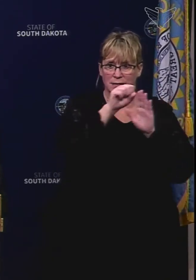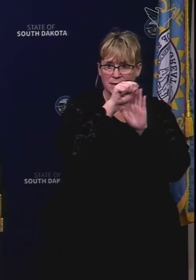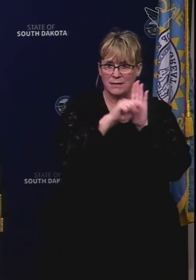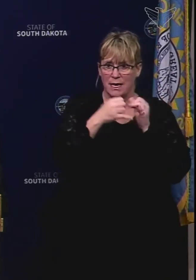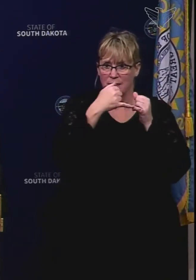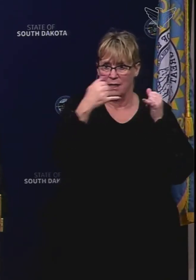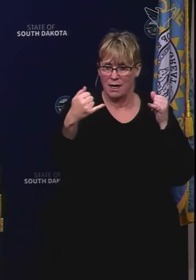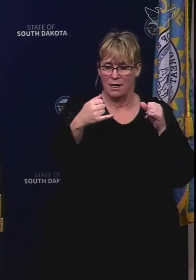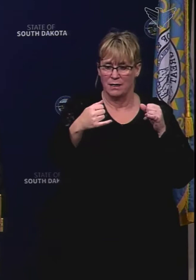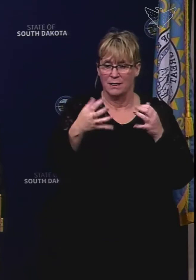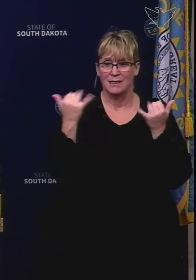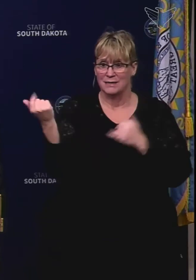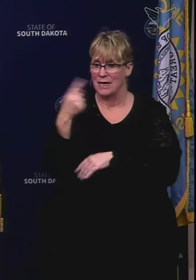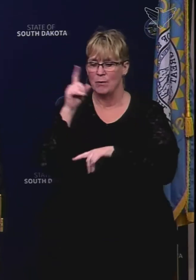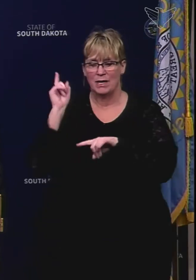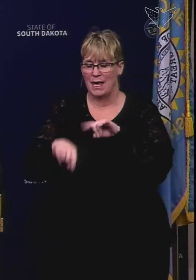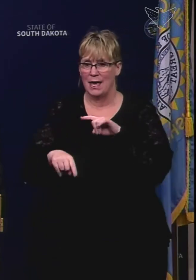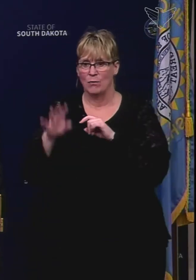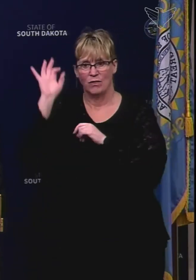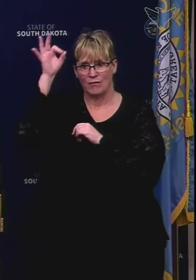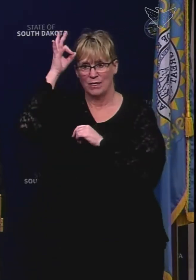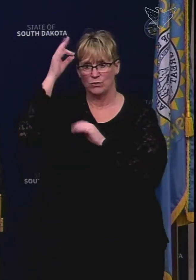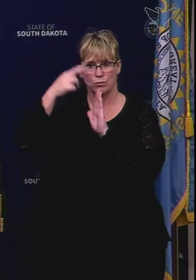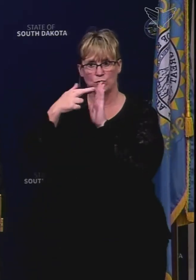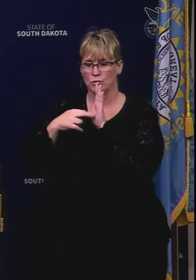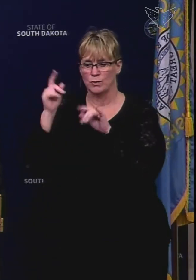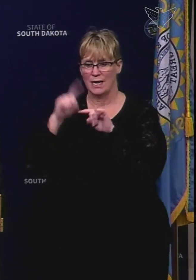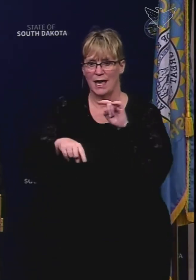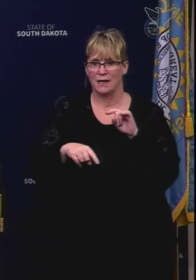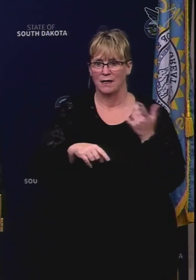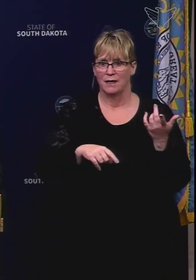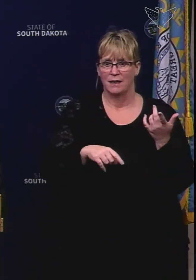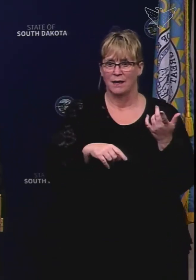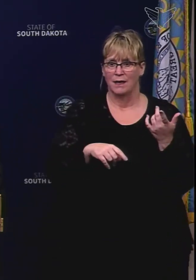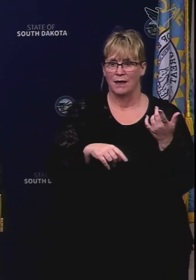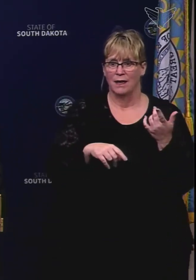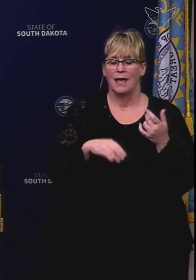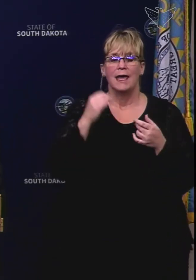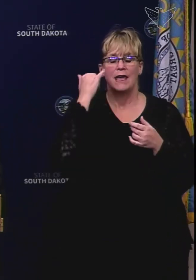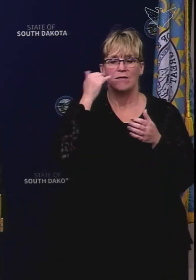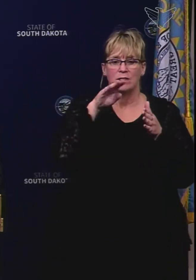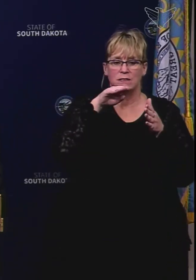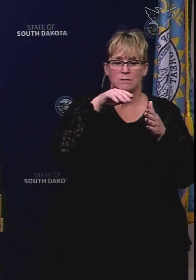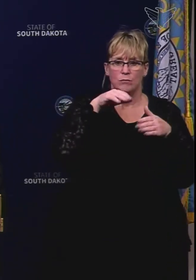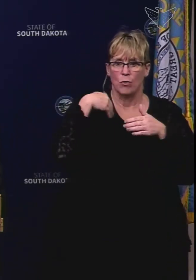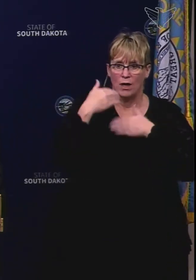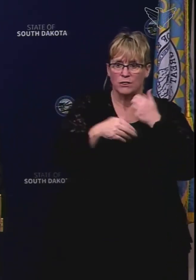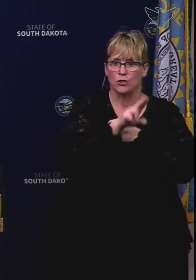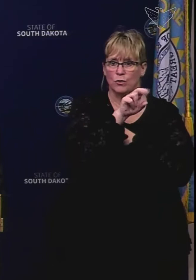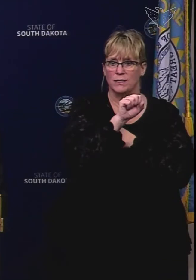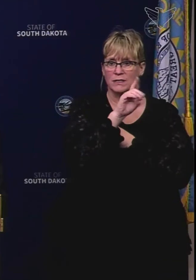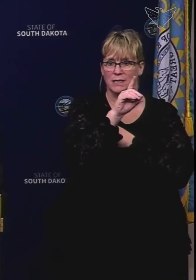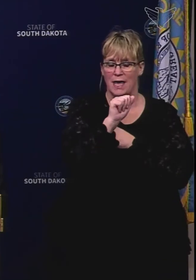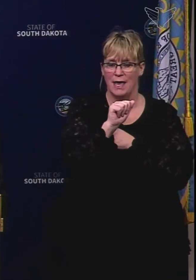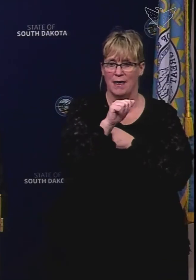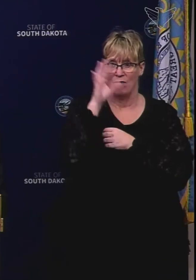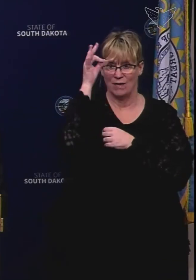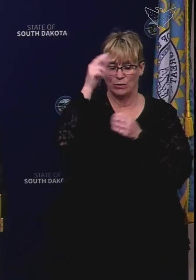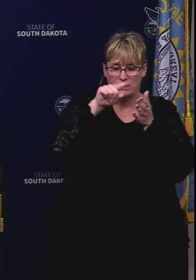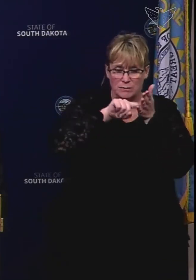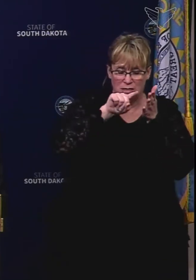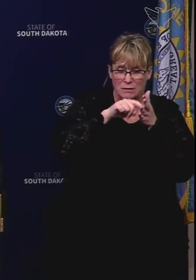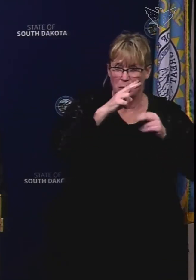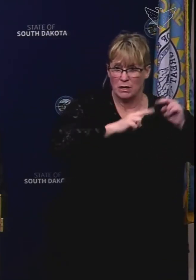based on some of the federal requirements, and we can only sell meat across state lines that has been processed in a USDA federally inspected